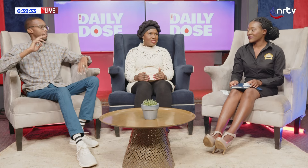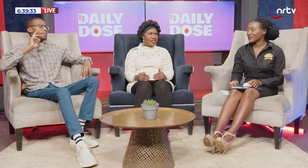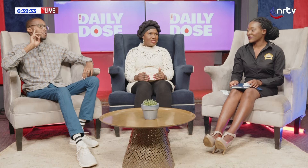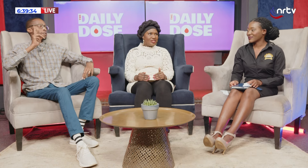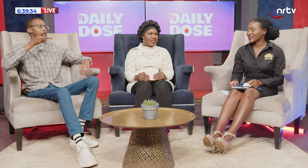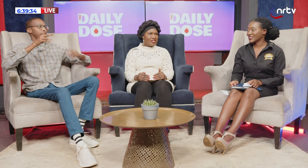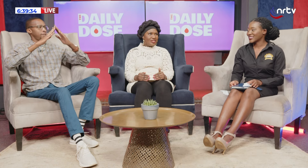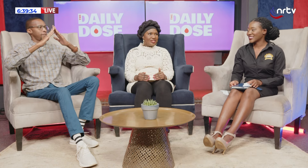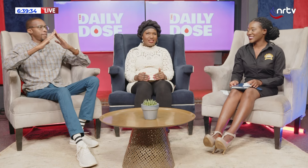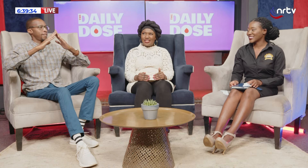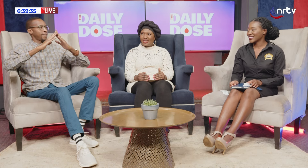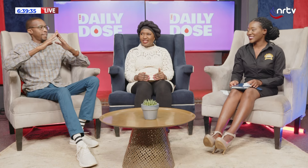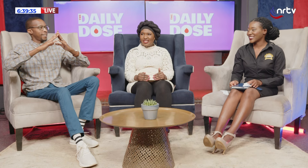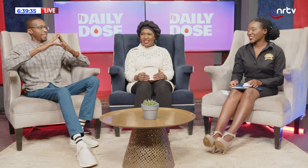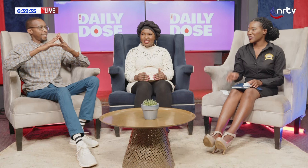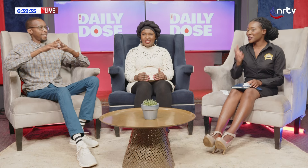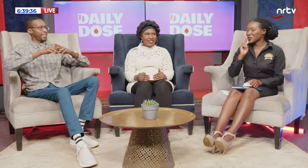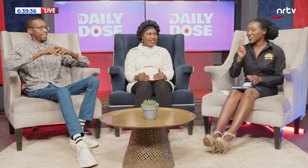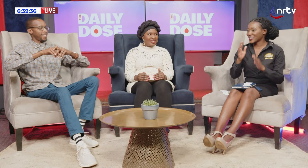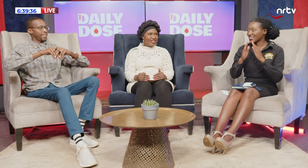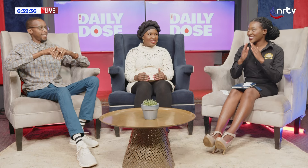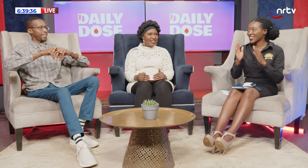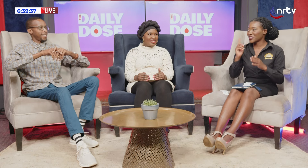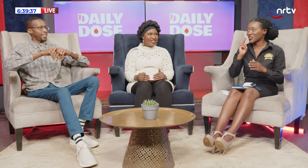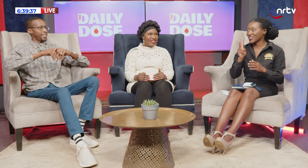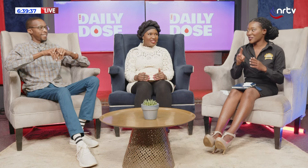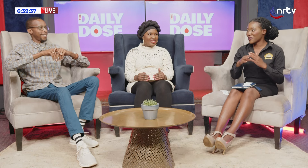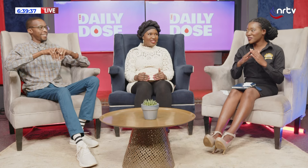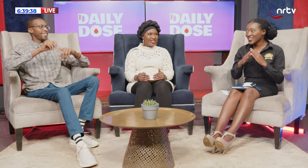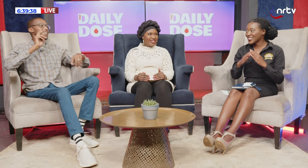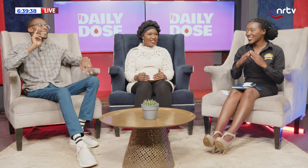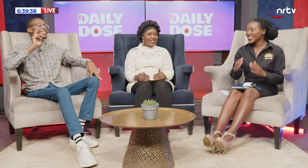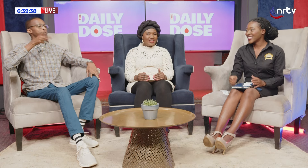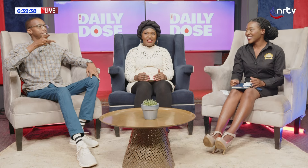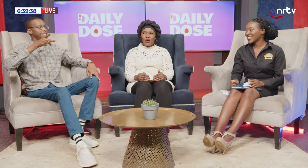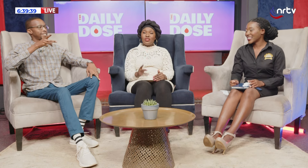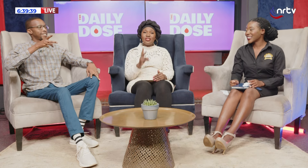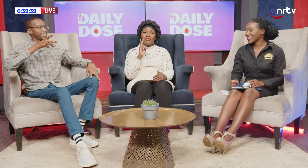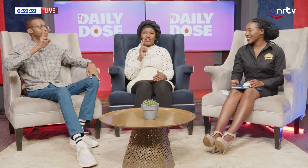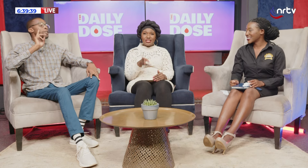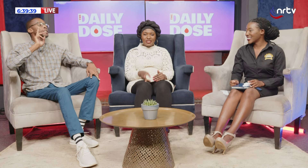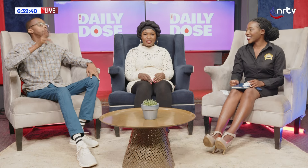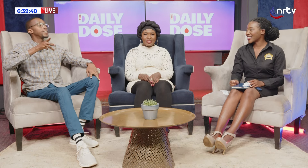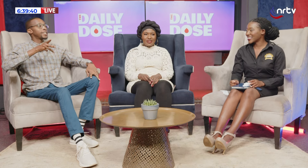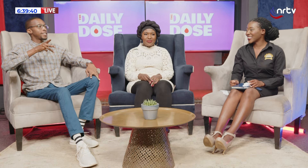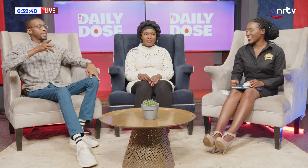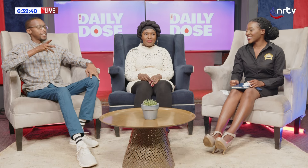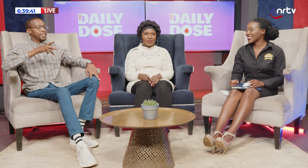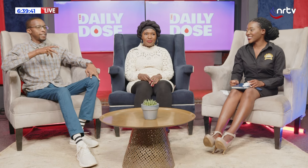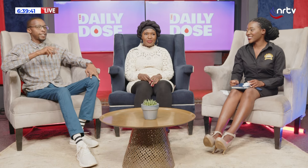it? Where did you visit? Like you visited home. This is visit. Oh, yes. This is visit. Oh, this is yes. Visit. Yes. All right.